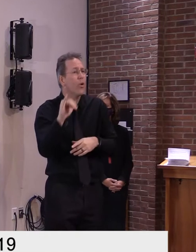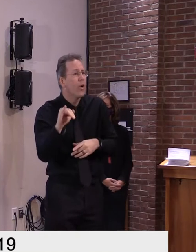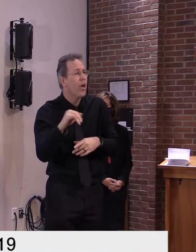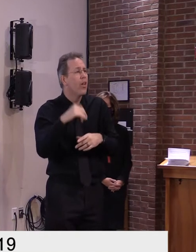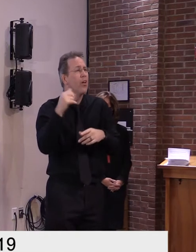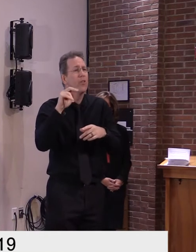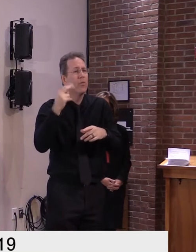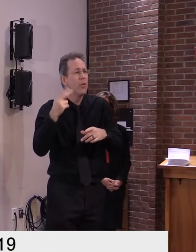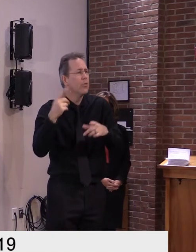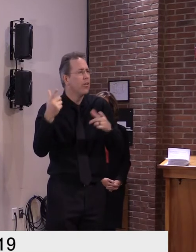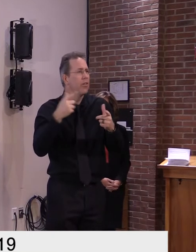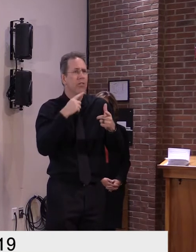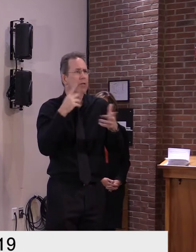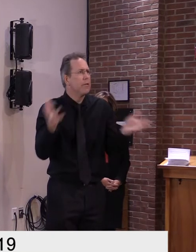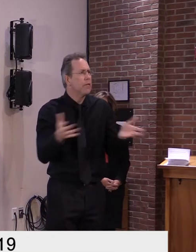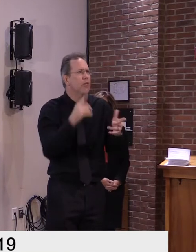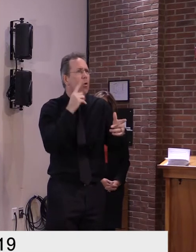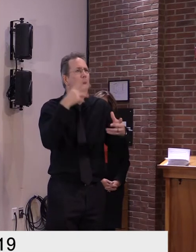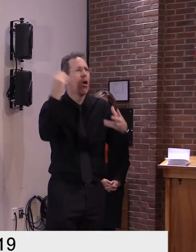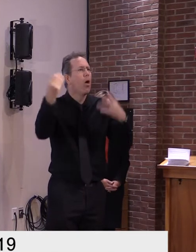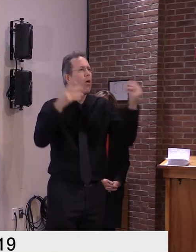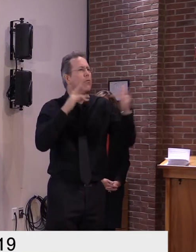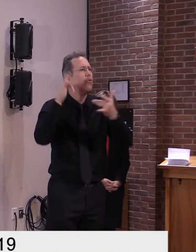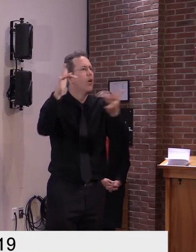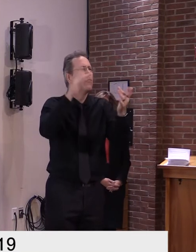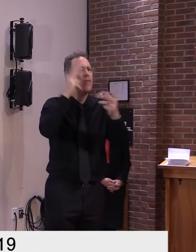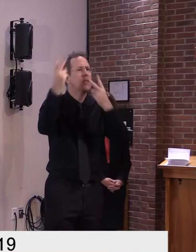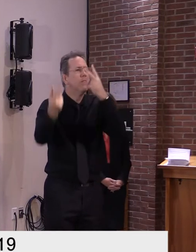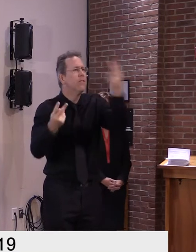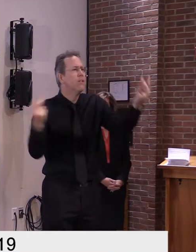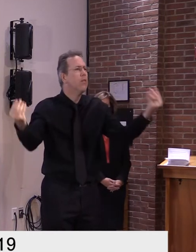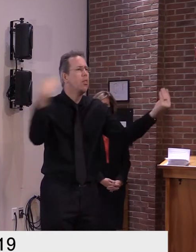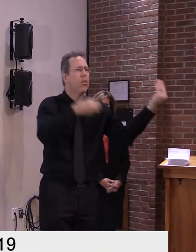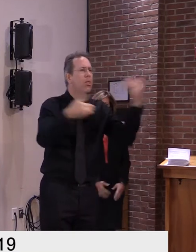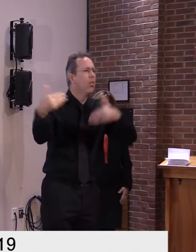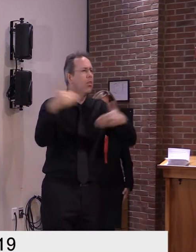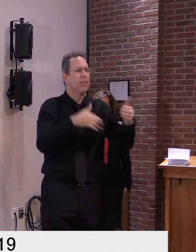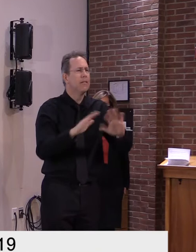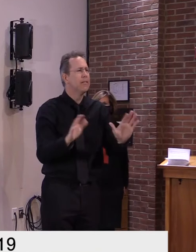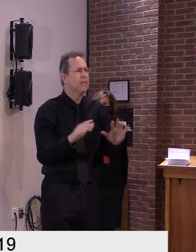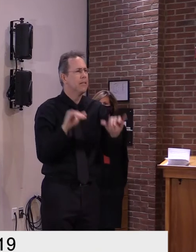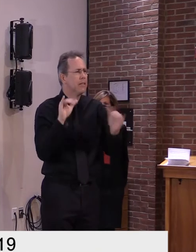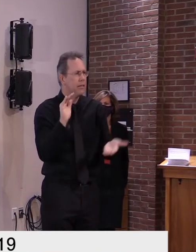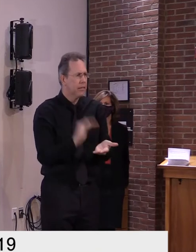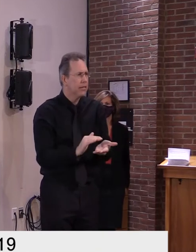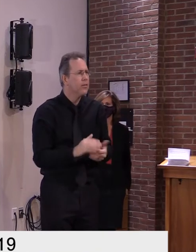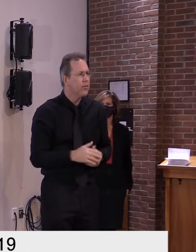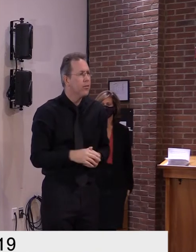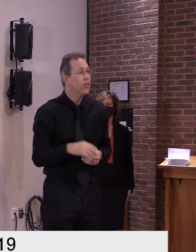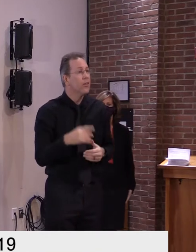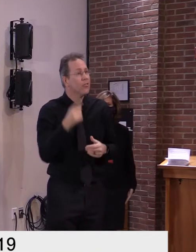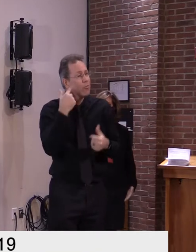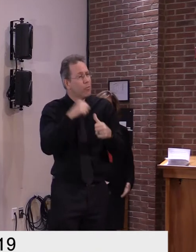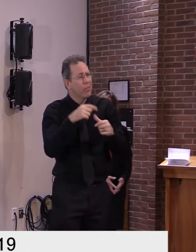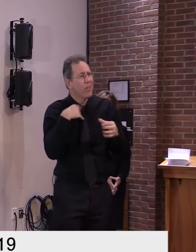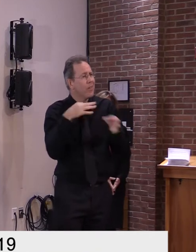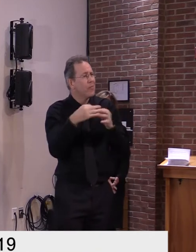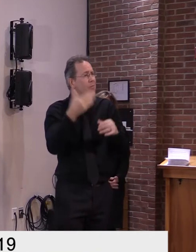gather if you want and need. I mean, I understand the emotional need here, but at the same time,